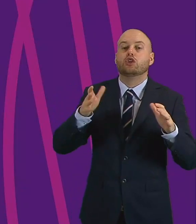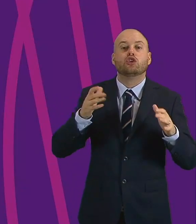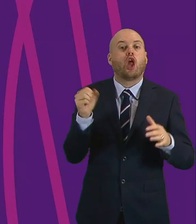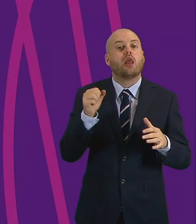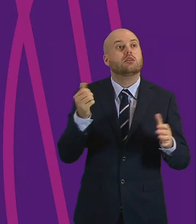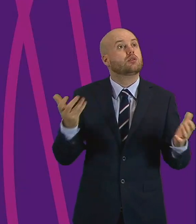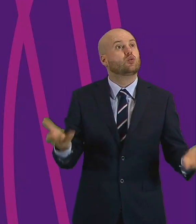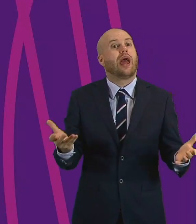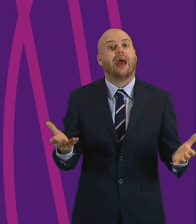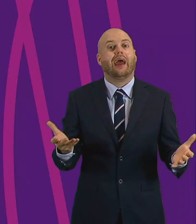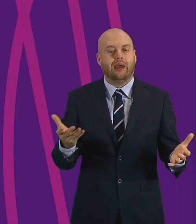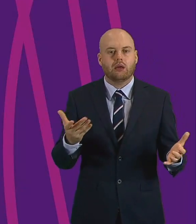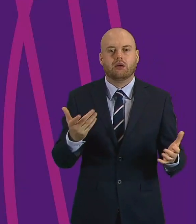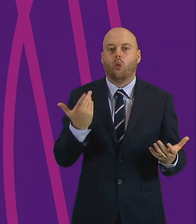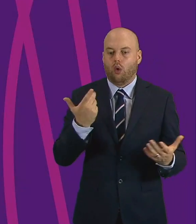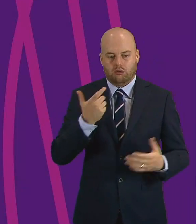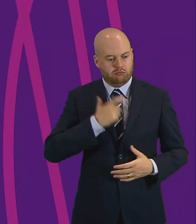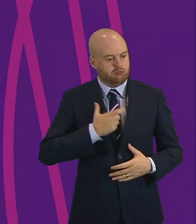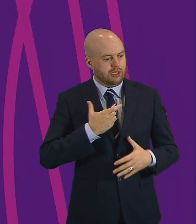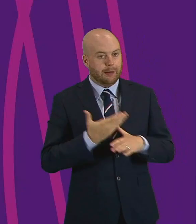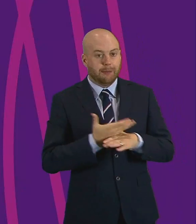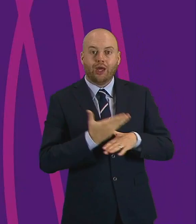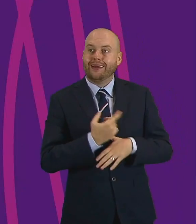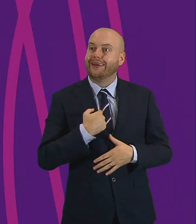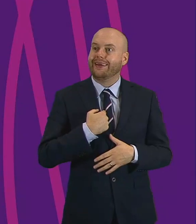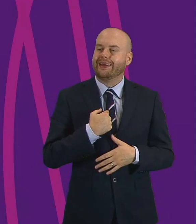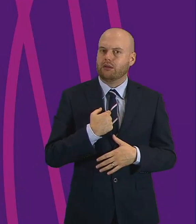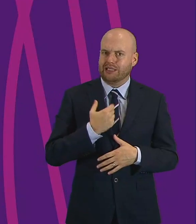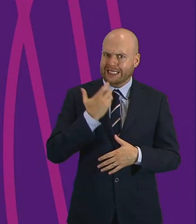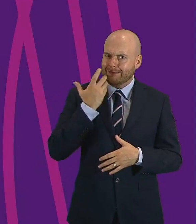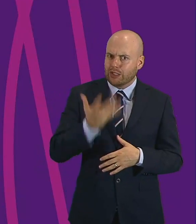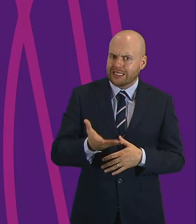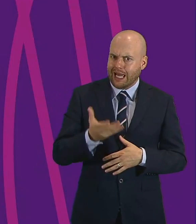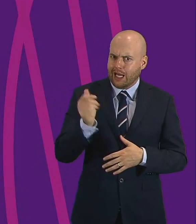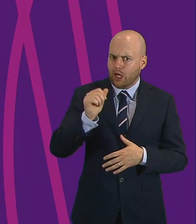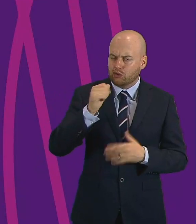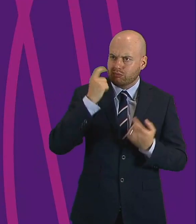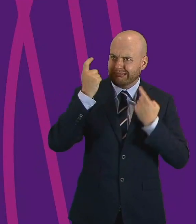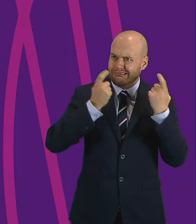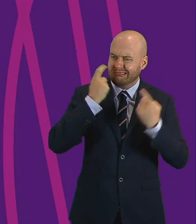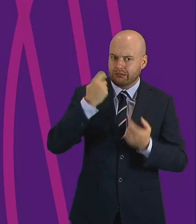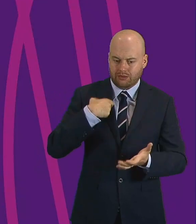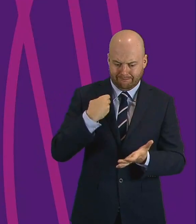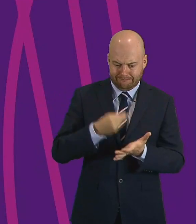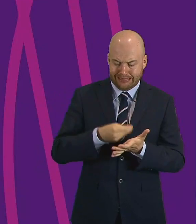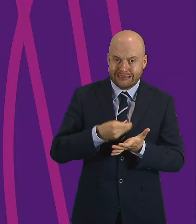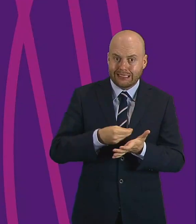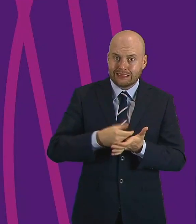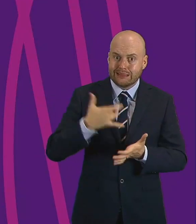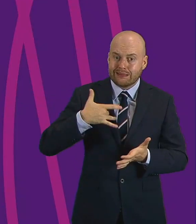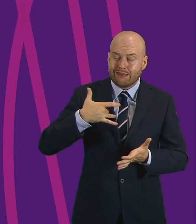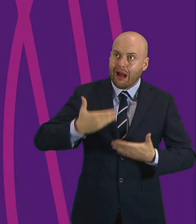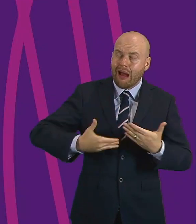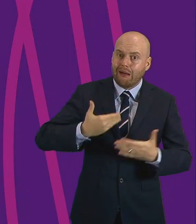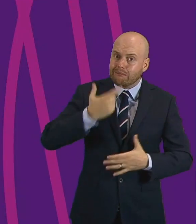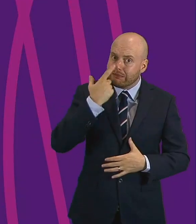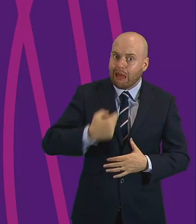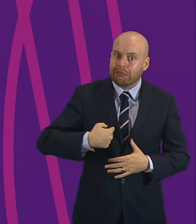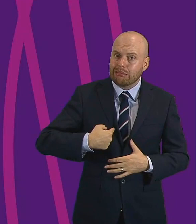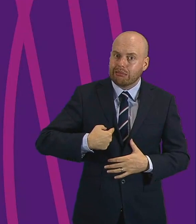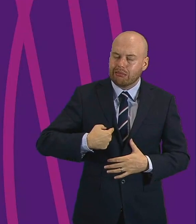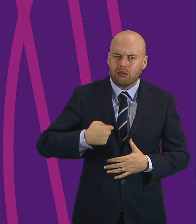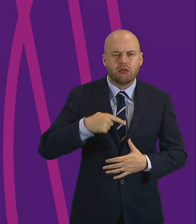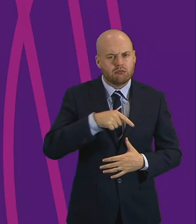thinking day to day, week to week, about financial survival. And the Scottish Government is making political decisions that affect that, as